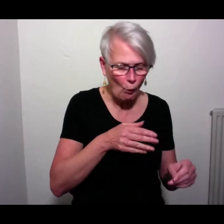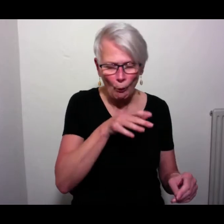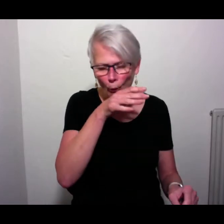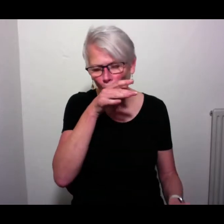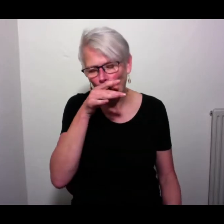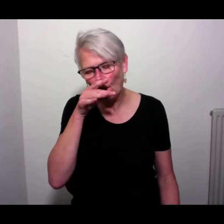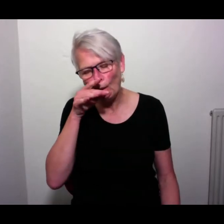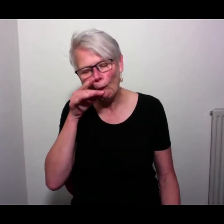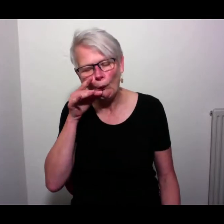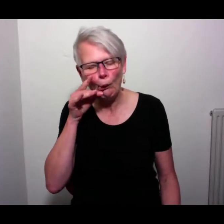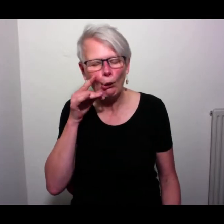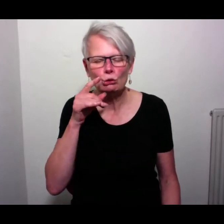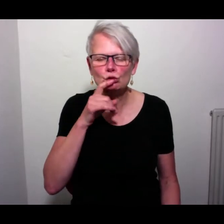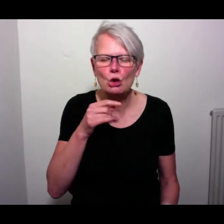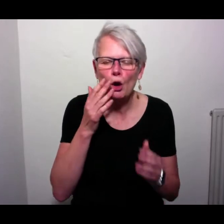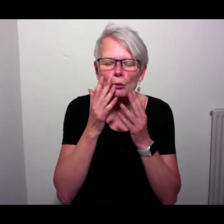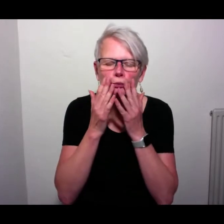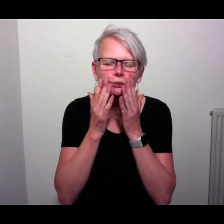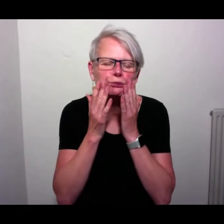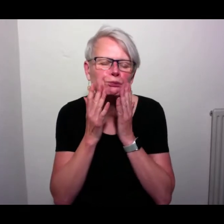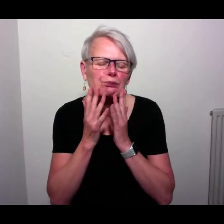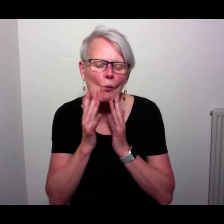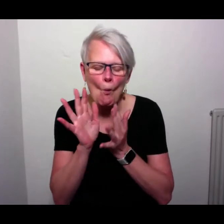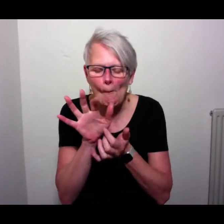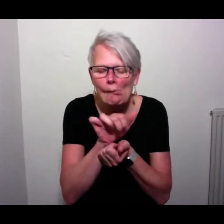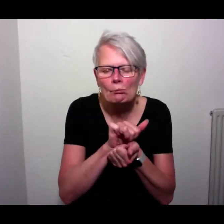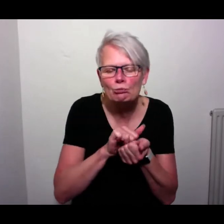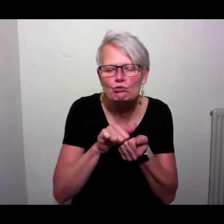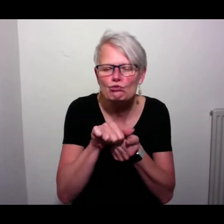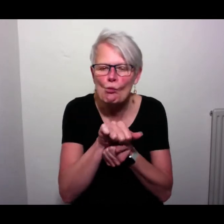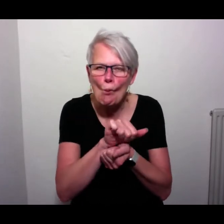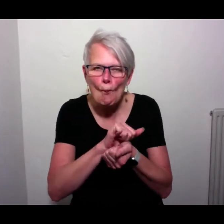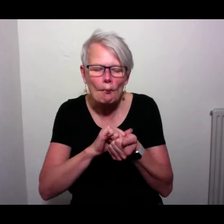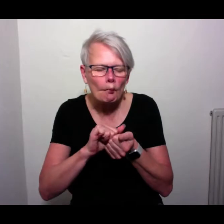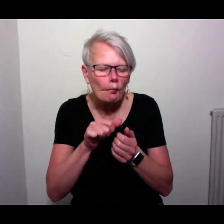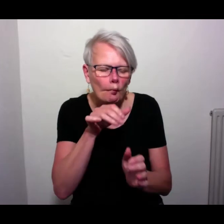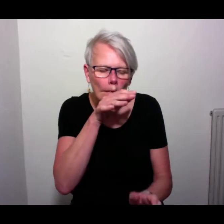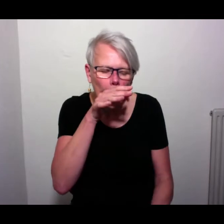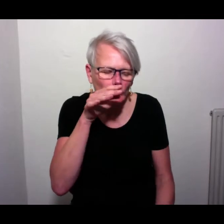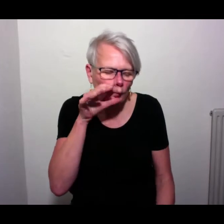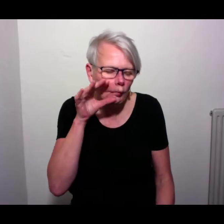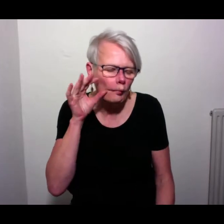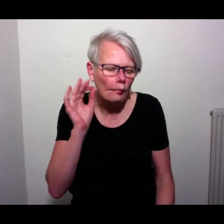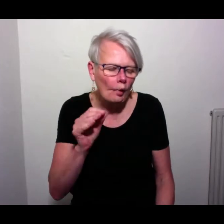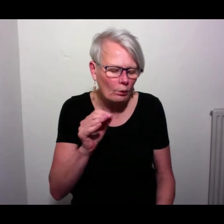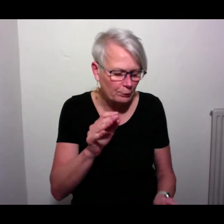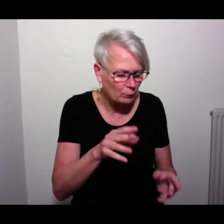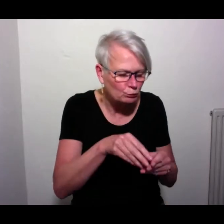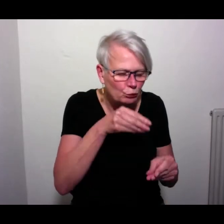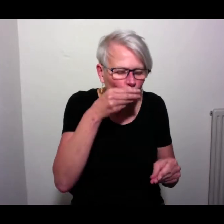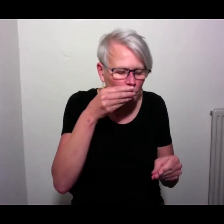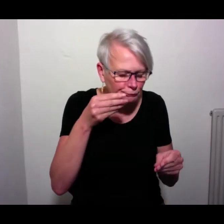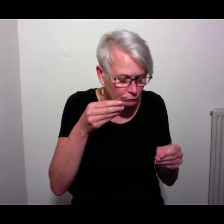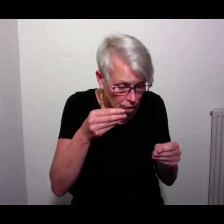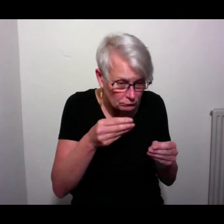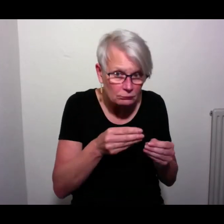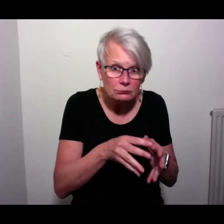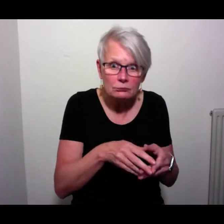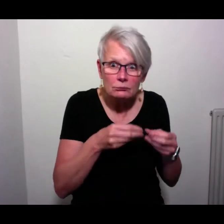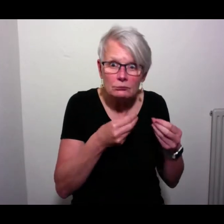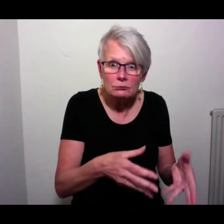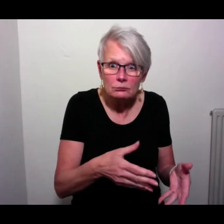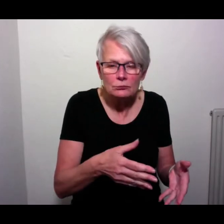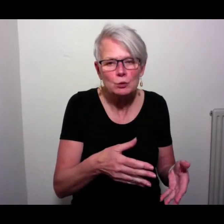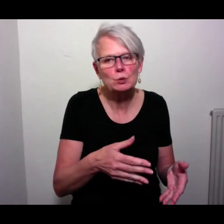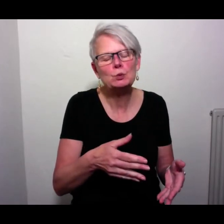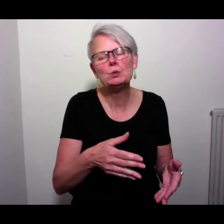eating them, the chocolate melting, the caramel sticking to my teeth. But soon after the packet was empty, the guilt would begin.